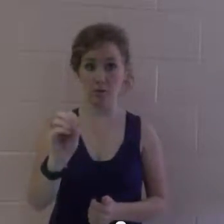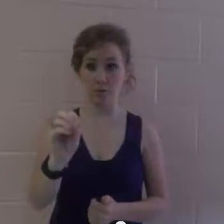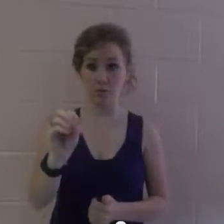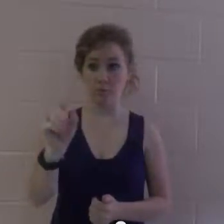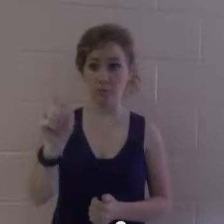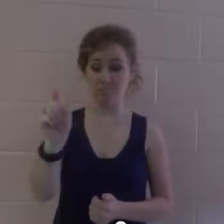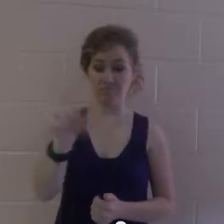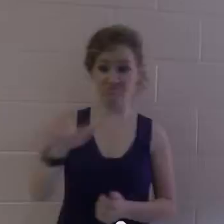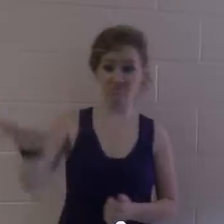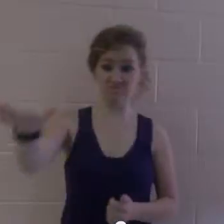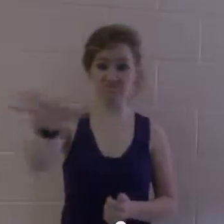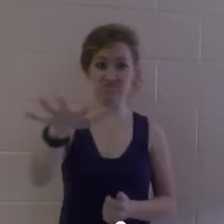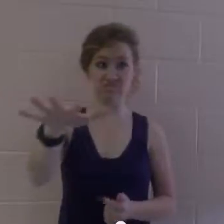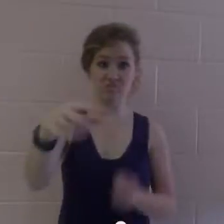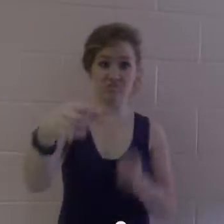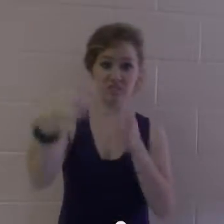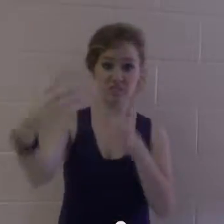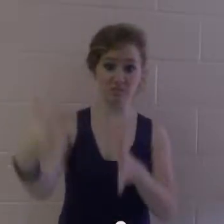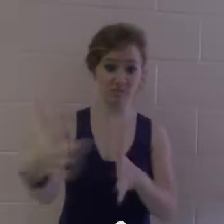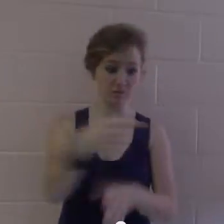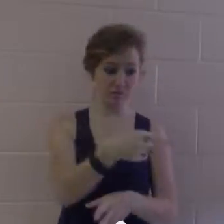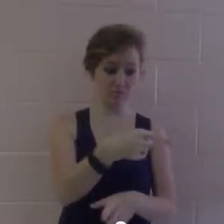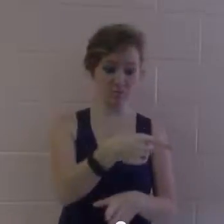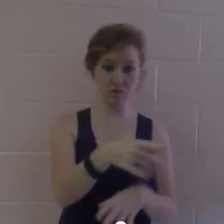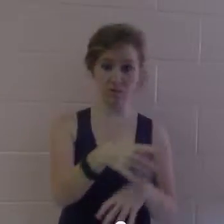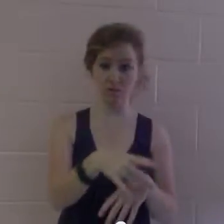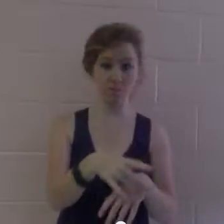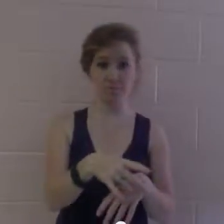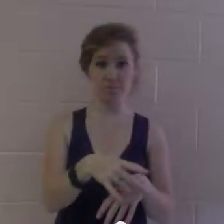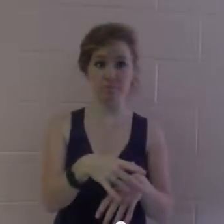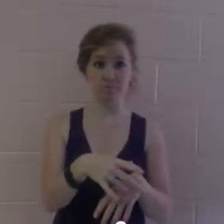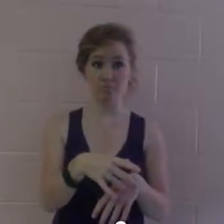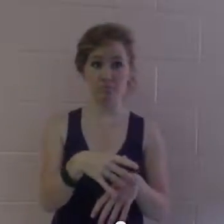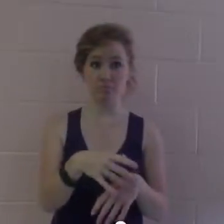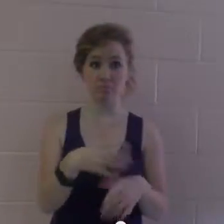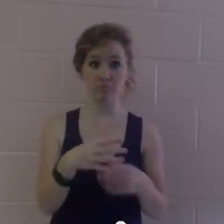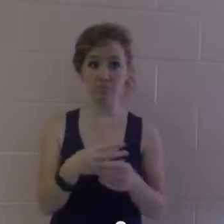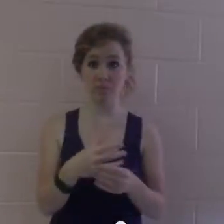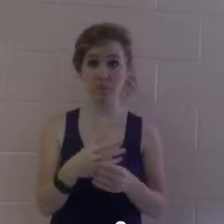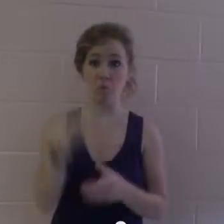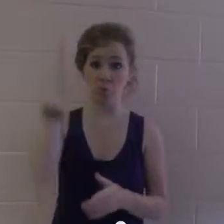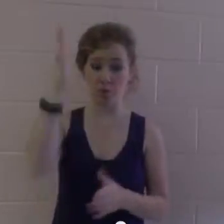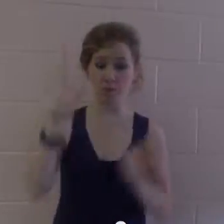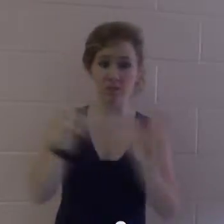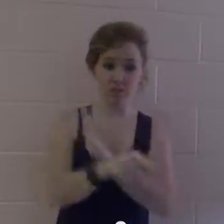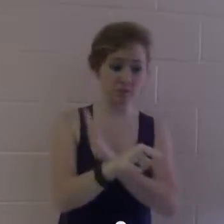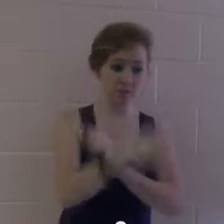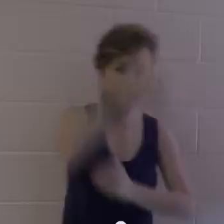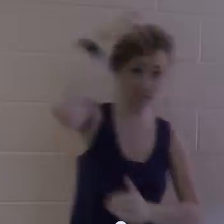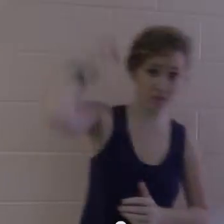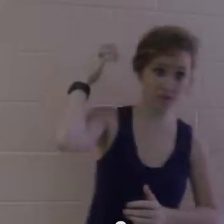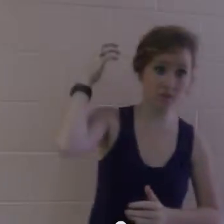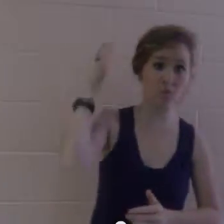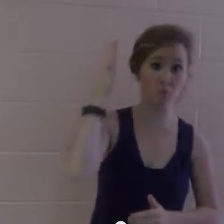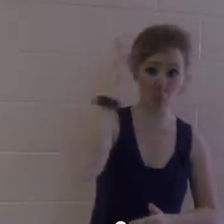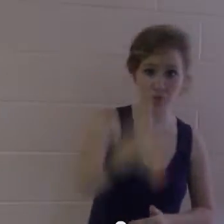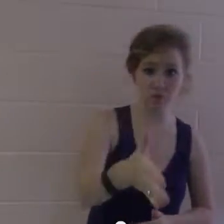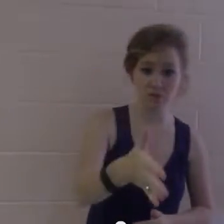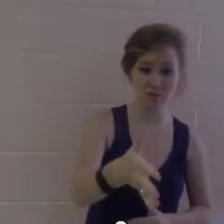to defend themselves against the buffalo, who are their enemies in the area and will kill